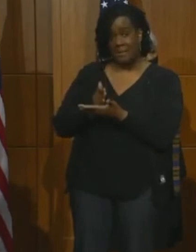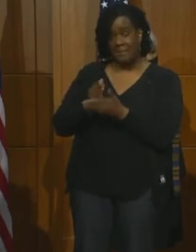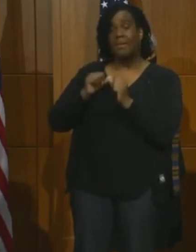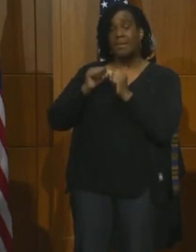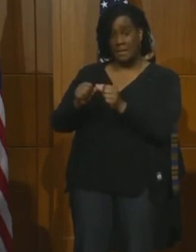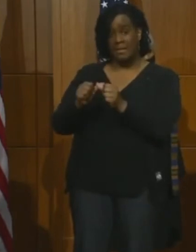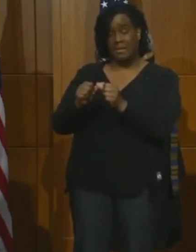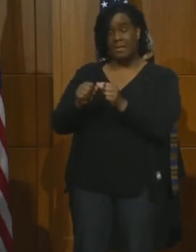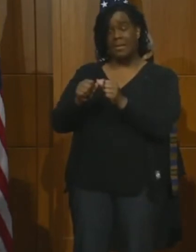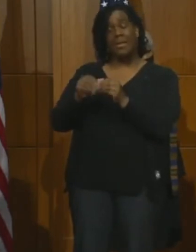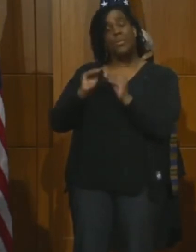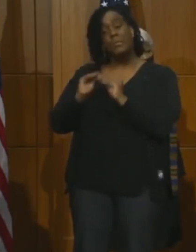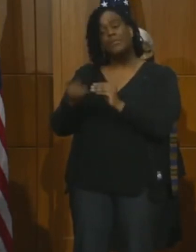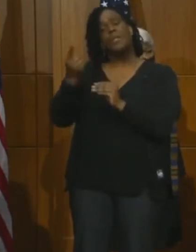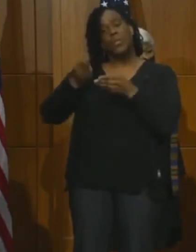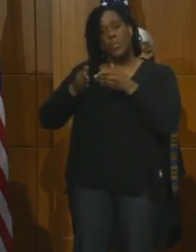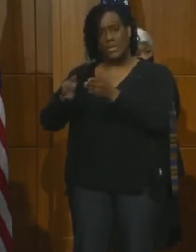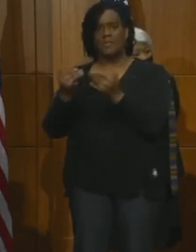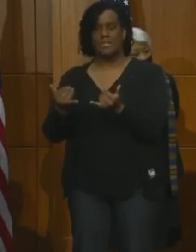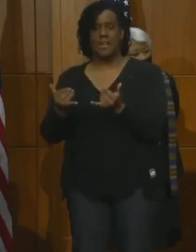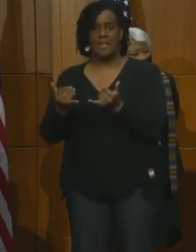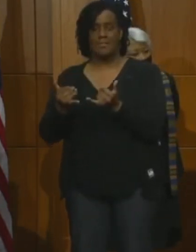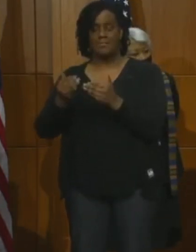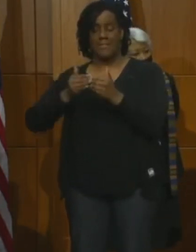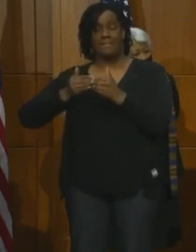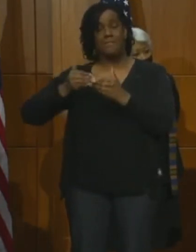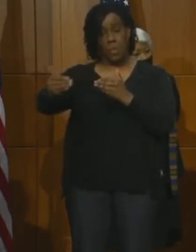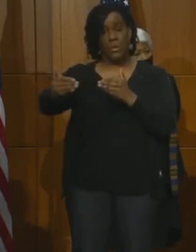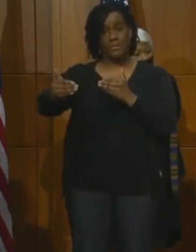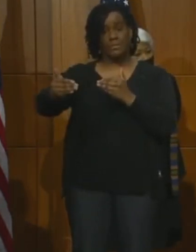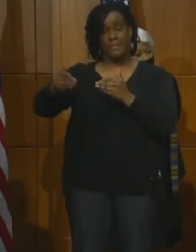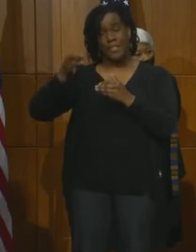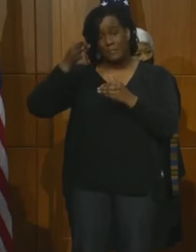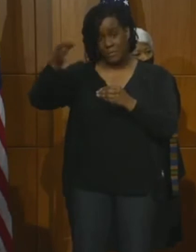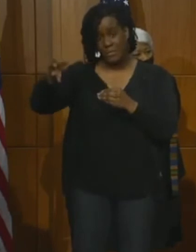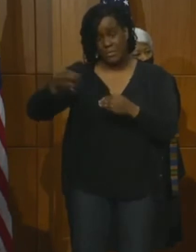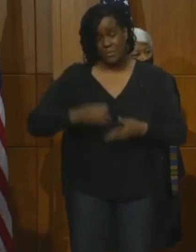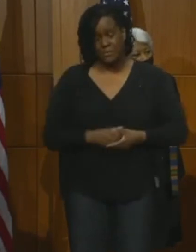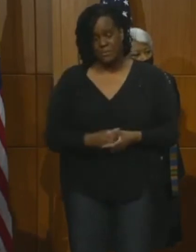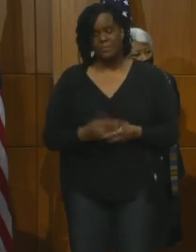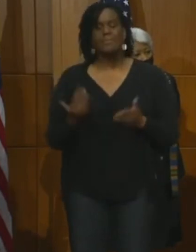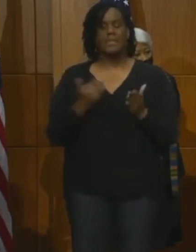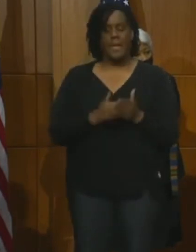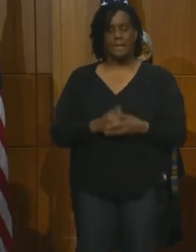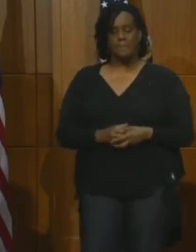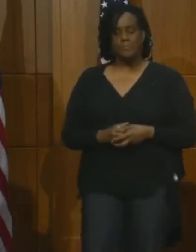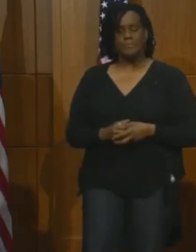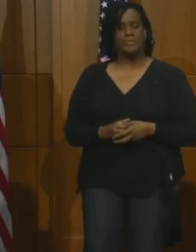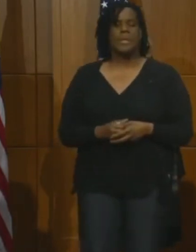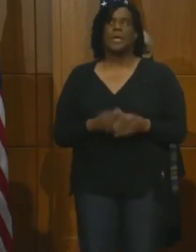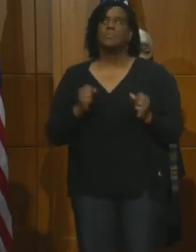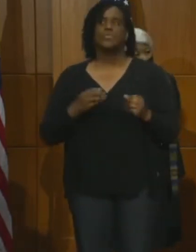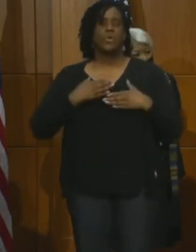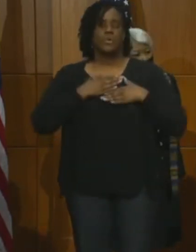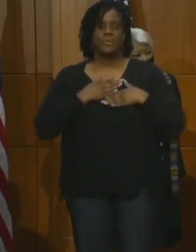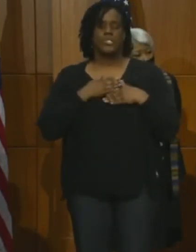We are only moving in one direction now, forward, the future. Once again, I'm super grateful